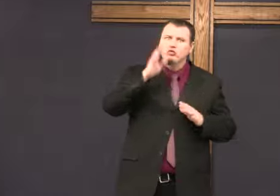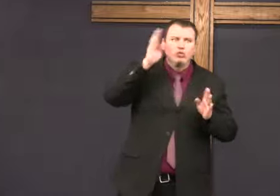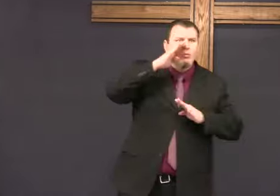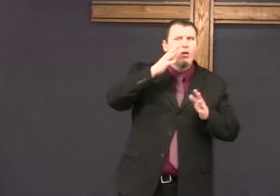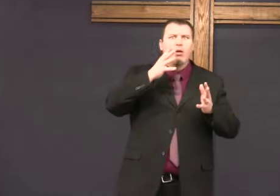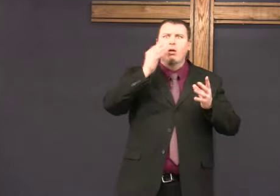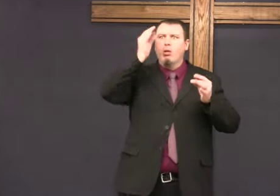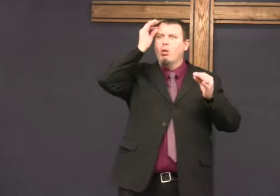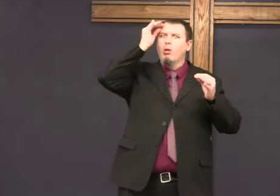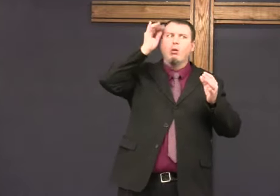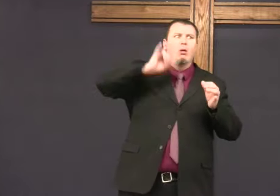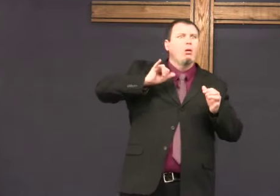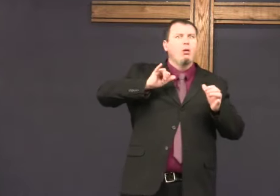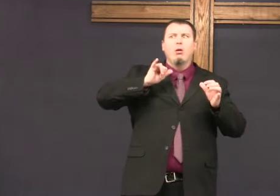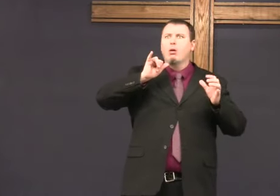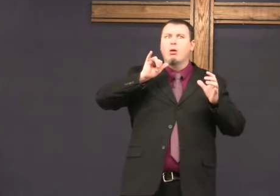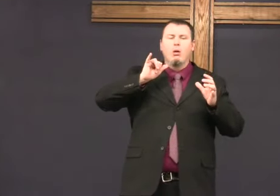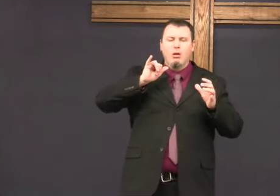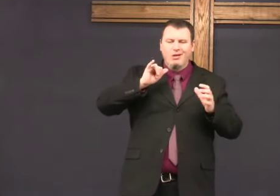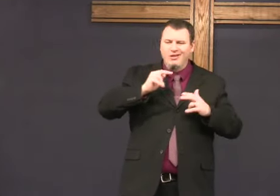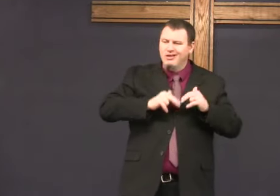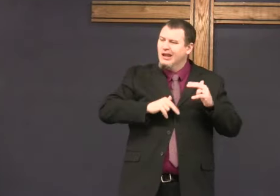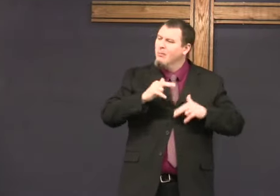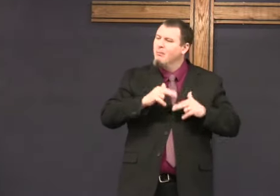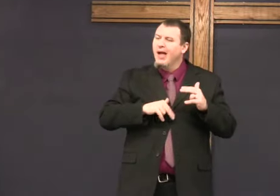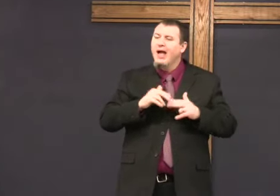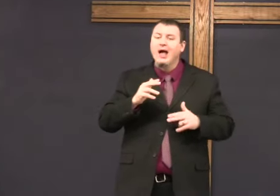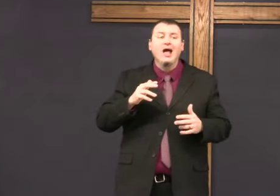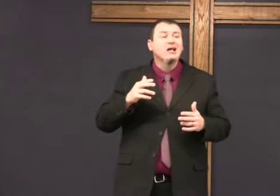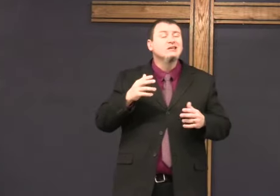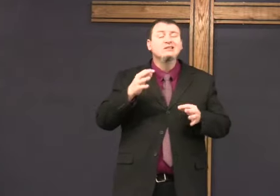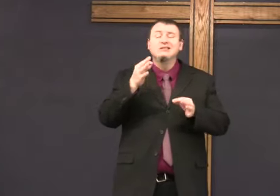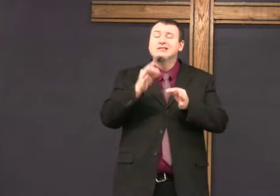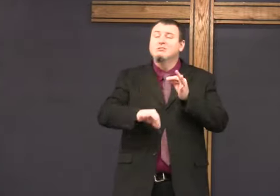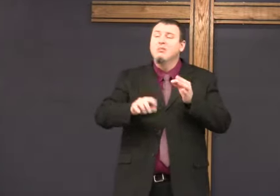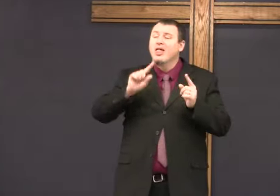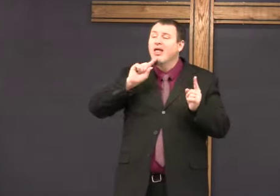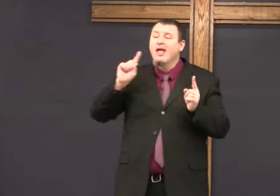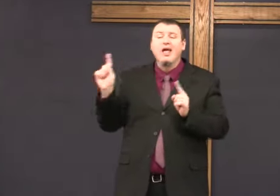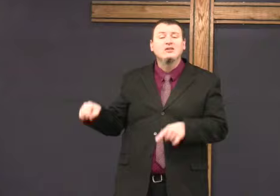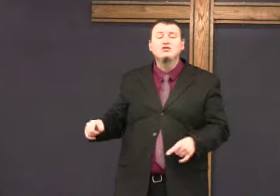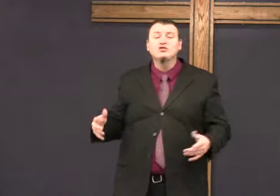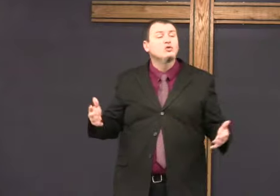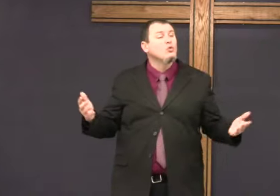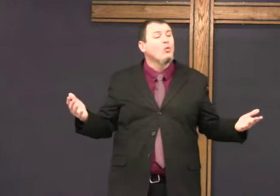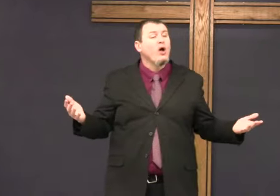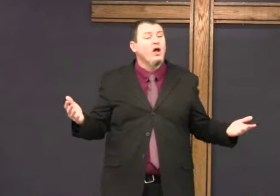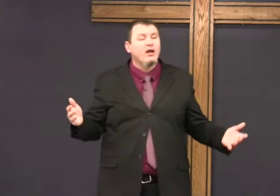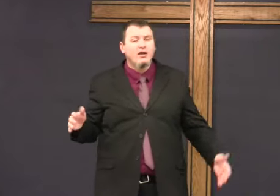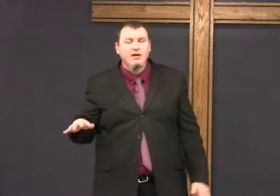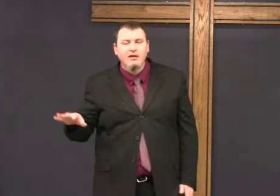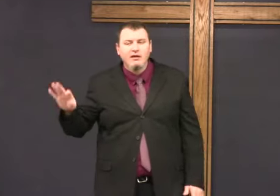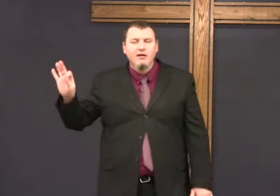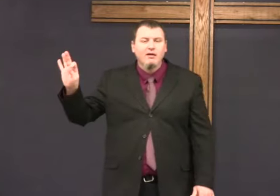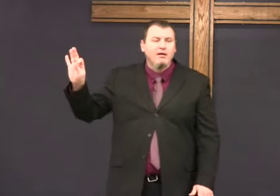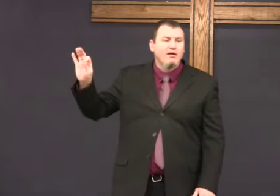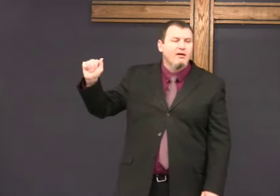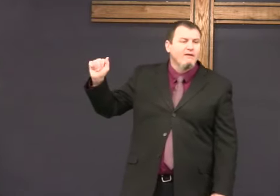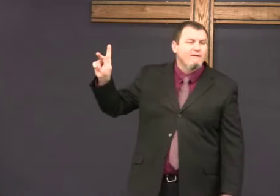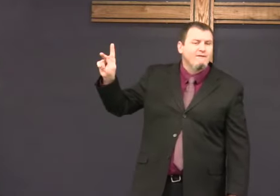and, oh, we're in trouble if that's true. Nehemiah simply answered